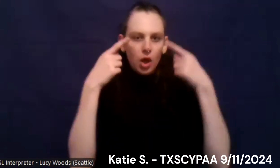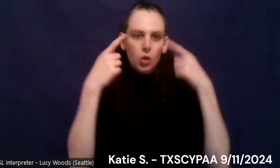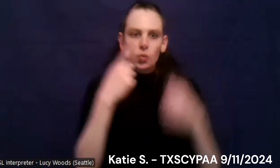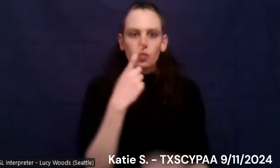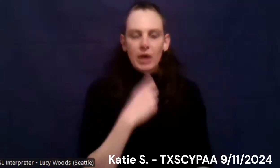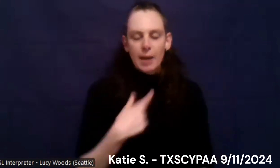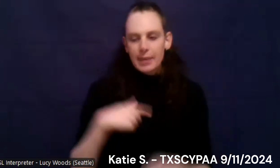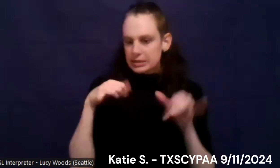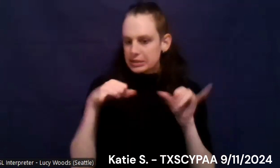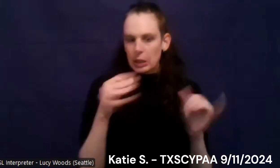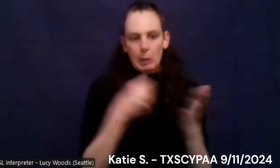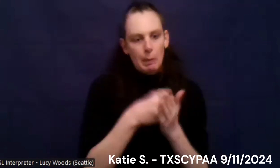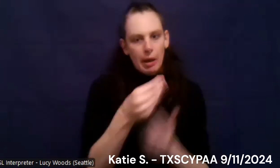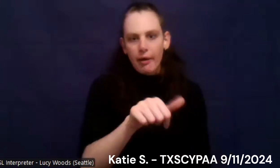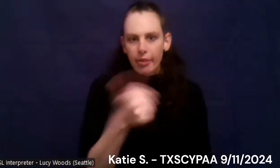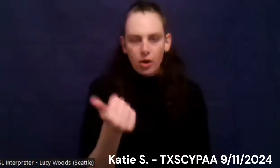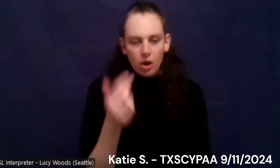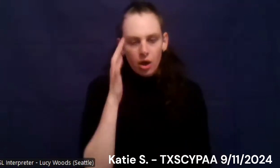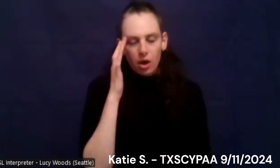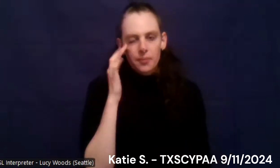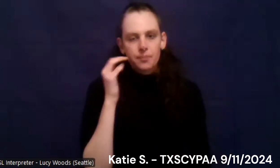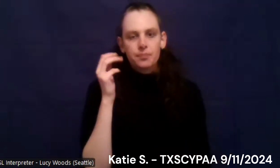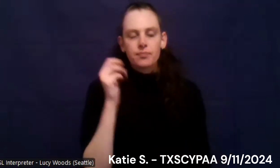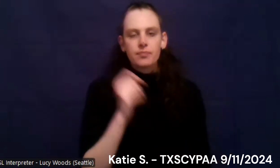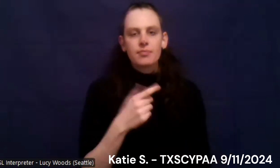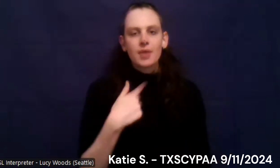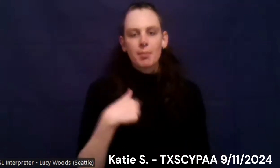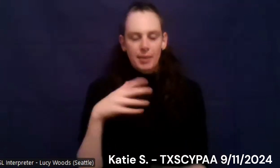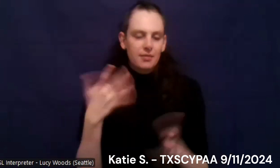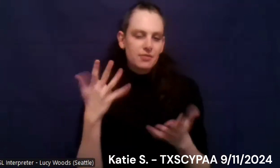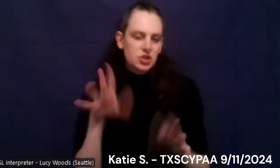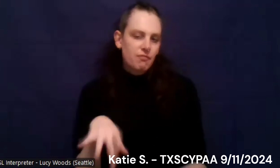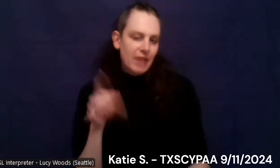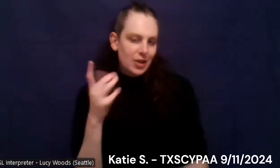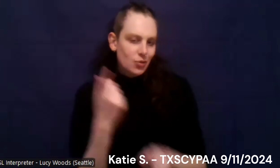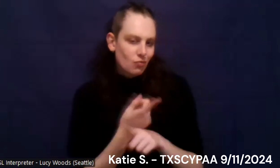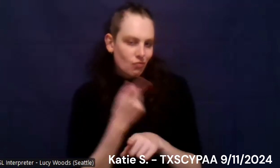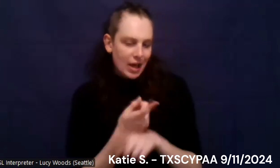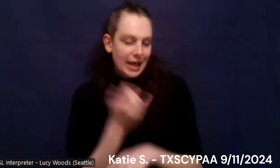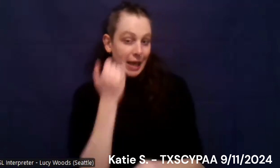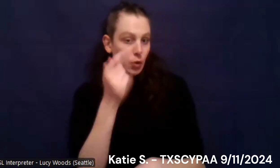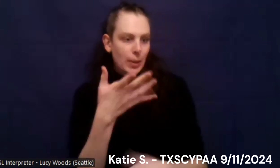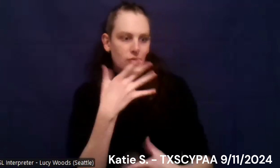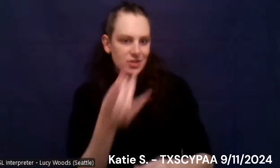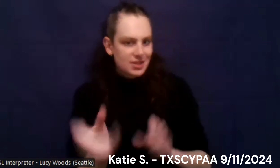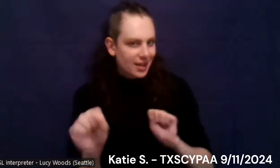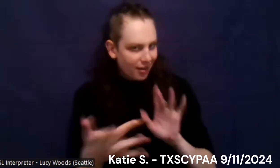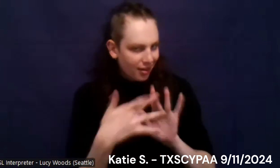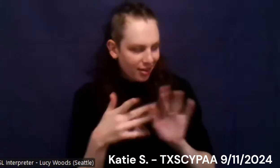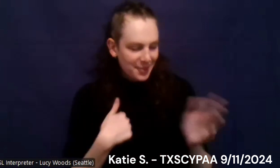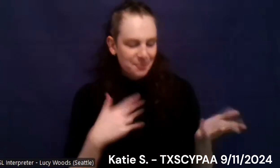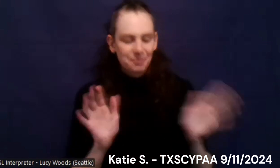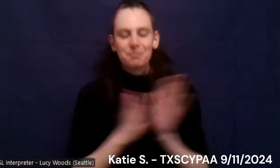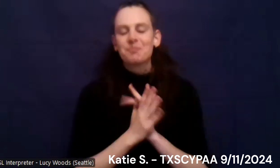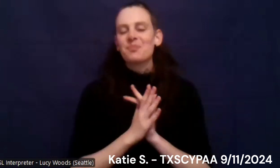another one. And this happened. And I will say I did find the right one. So if you're interested, get with me. But but anyways,